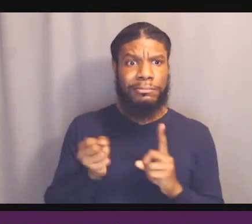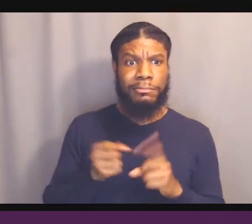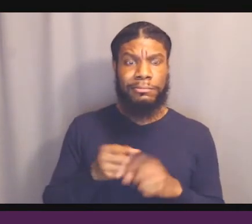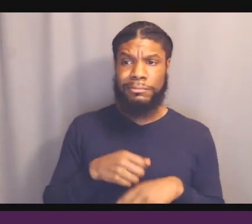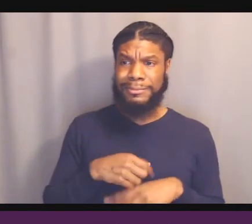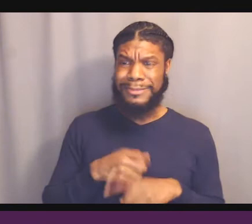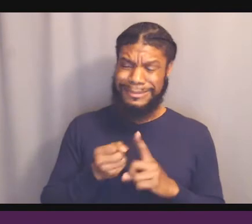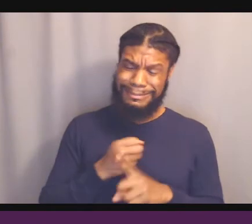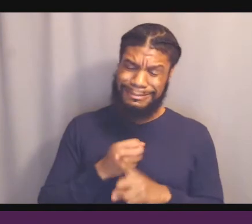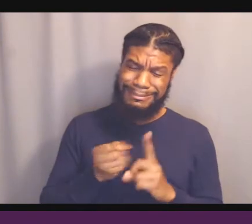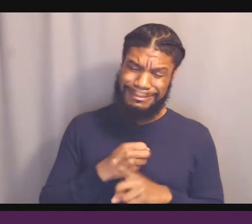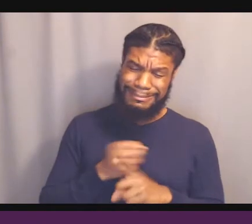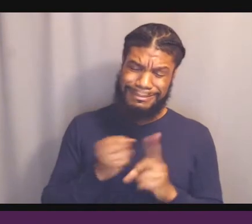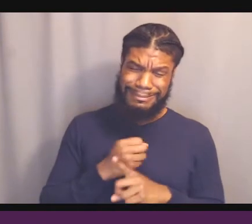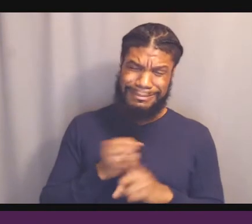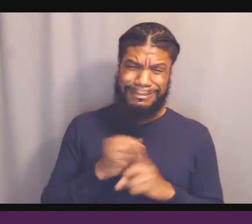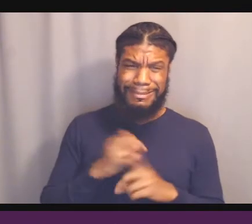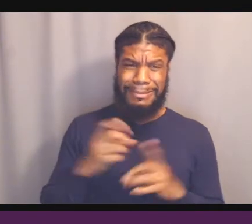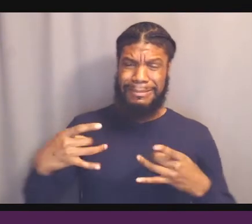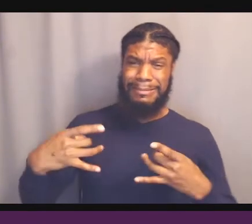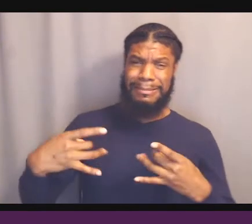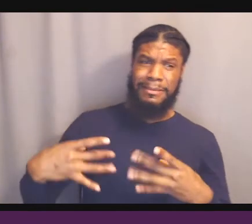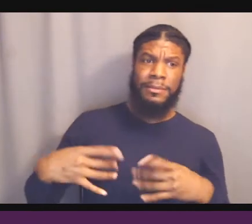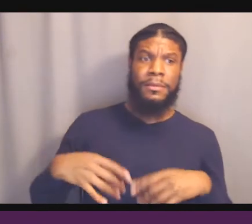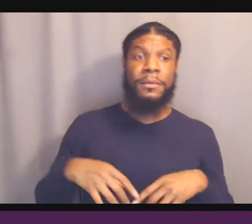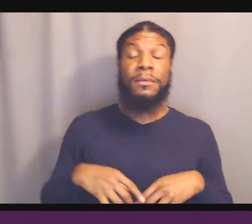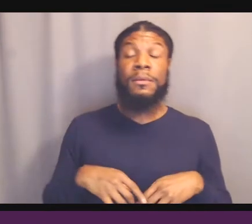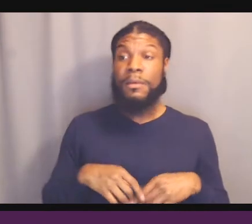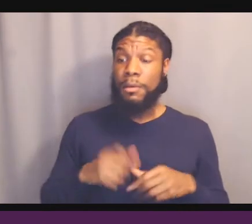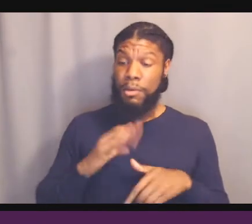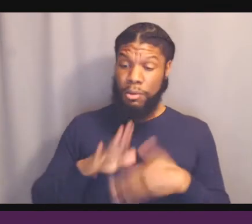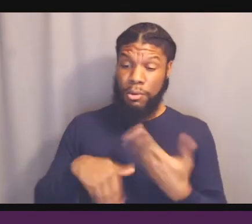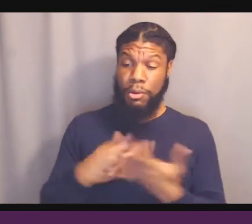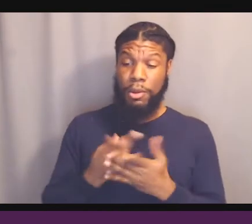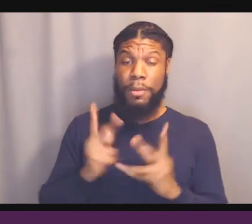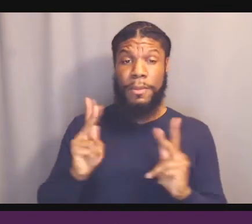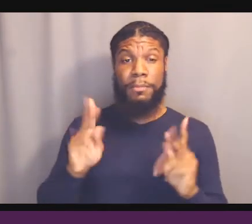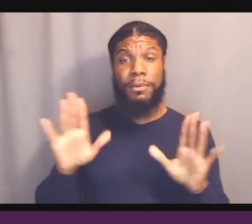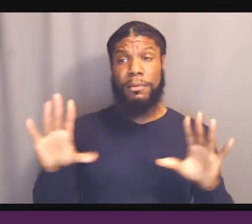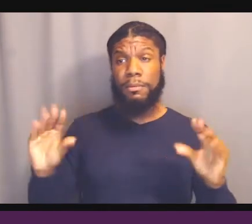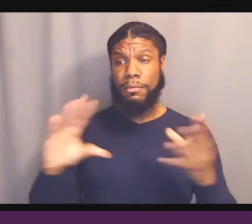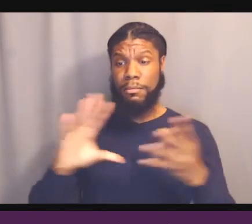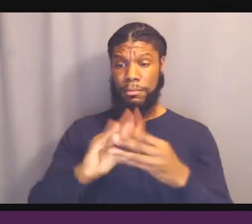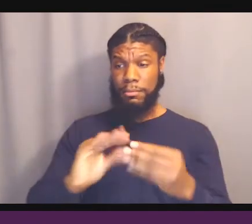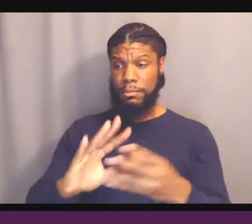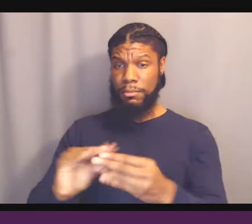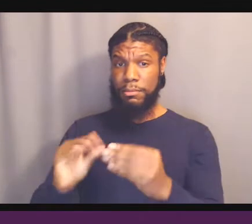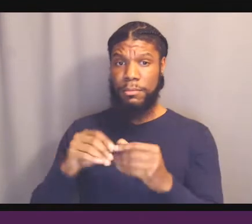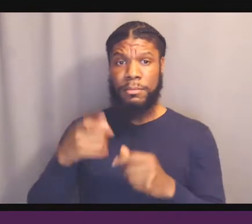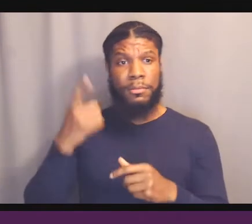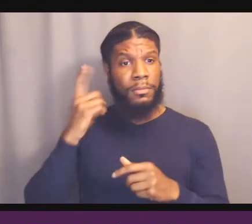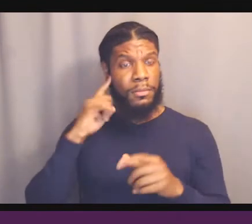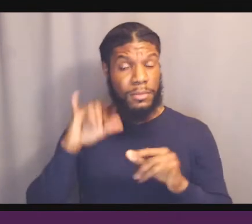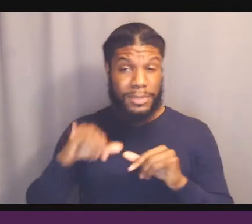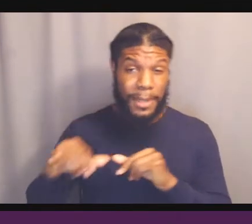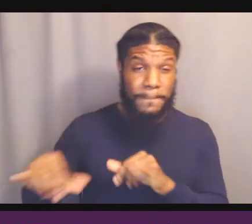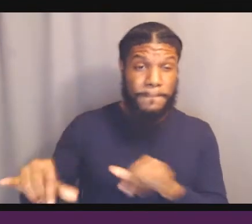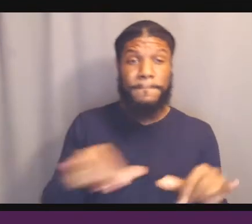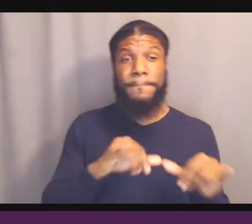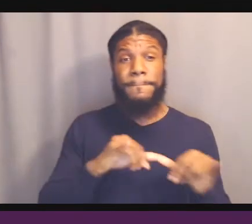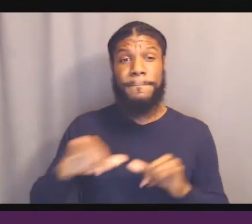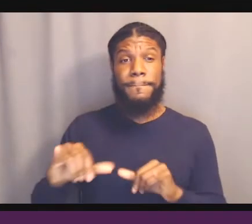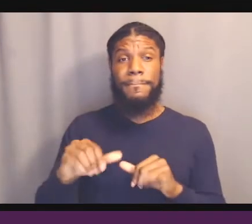same. Everybody who steps to the pulpit represents the person that hurt you. Everybody that